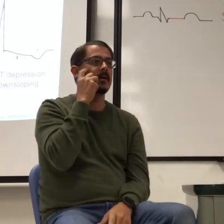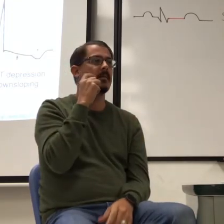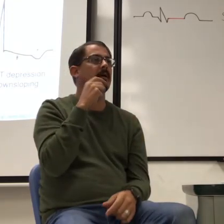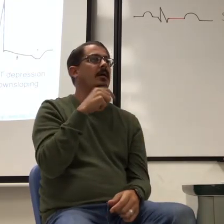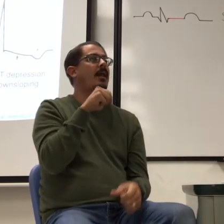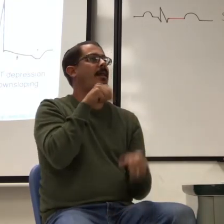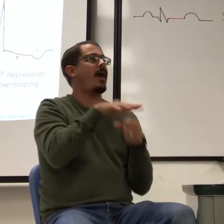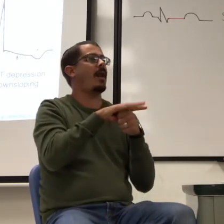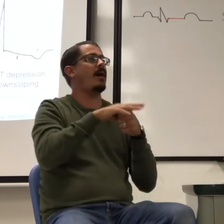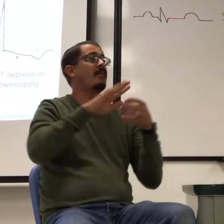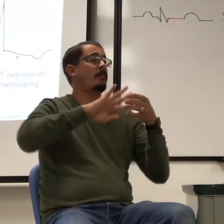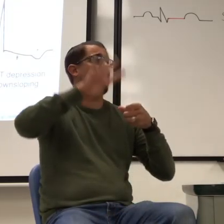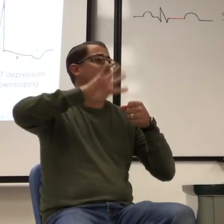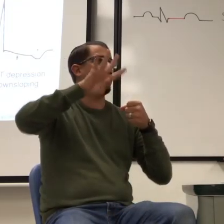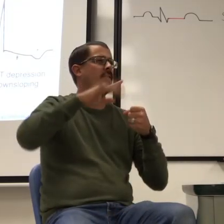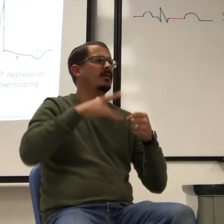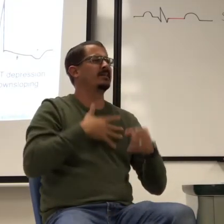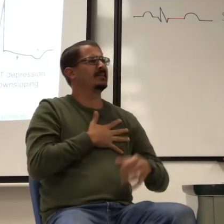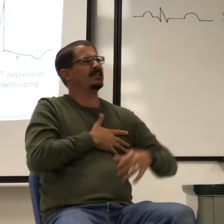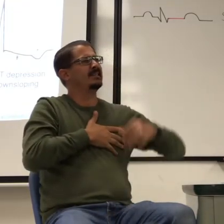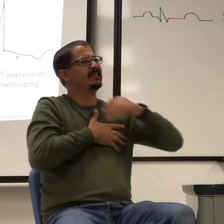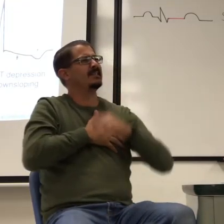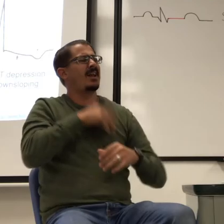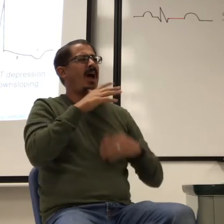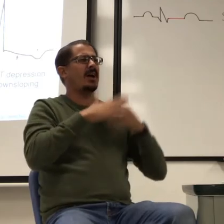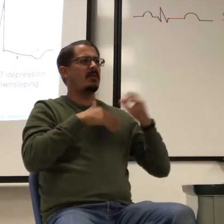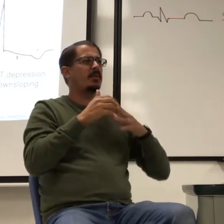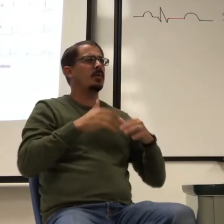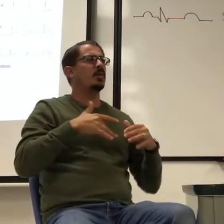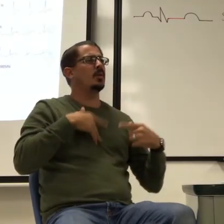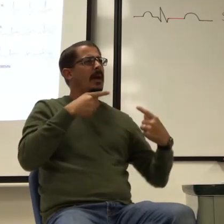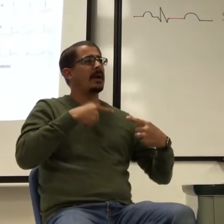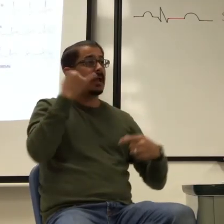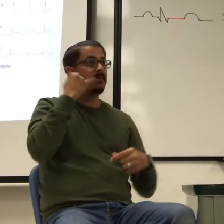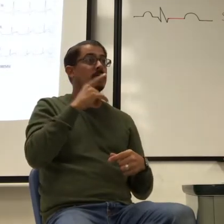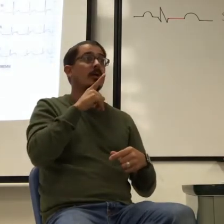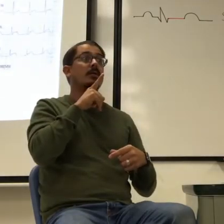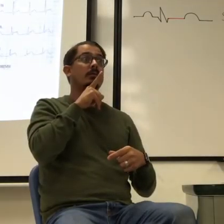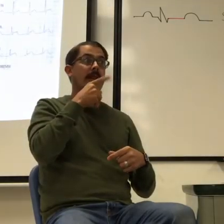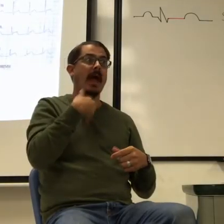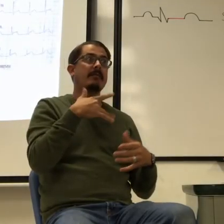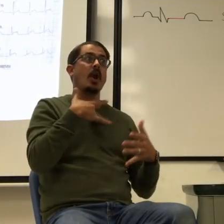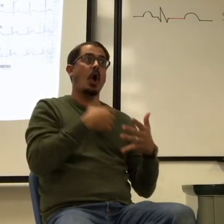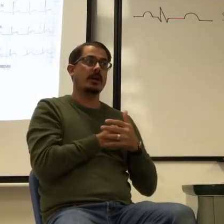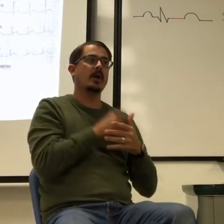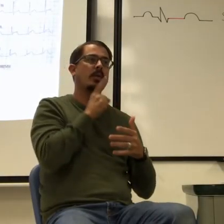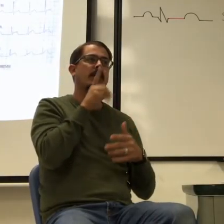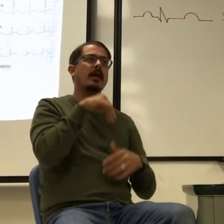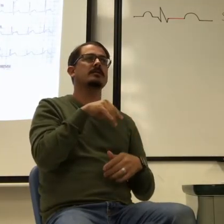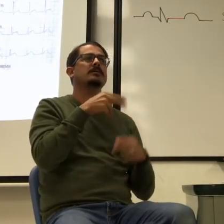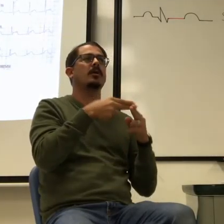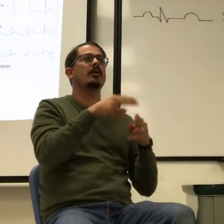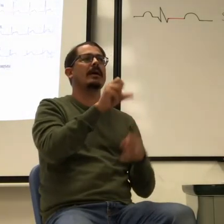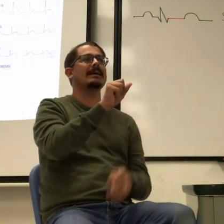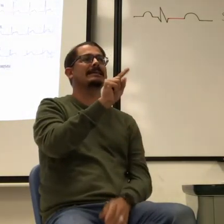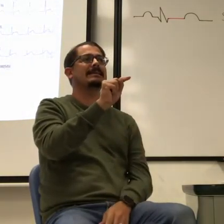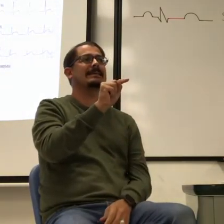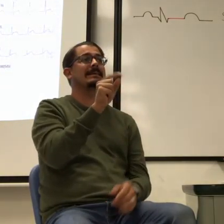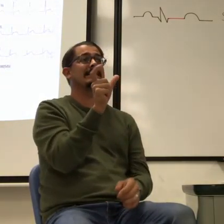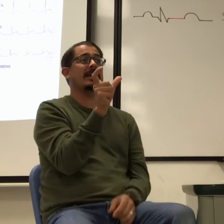blood flow will cause tremendous discomfort, maybe some chest pains. If you're actually having a heart attack, that's called ST segment